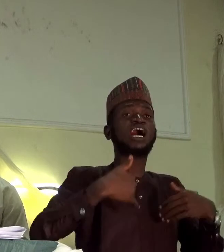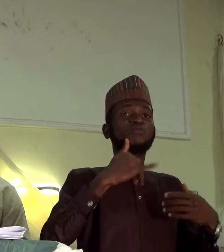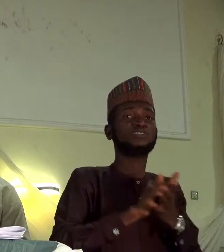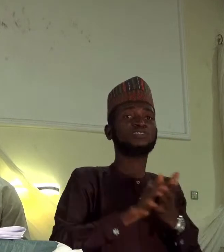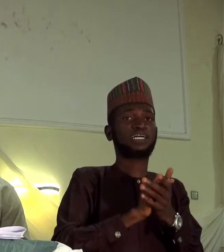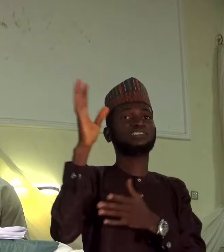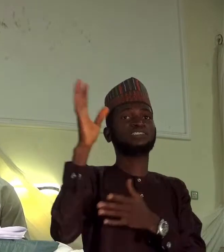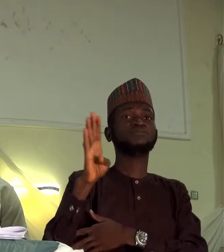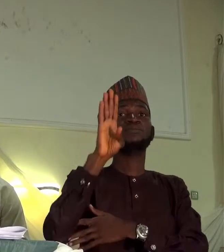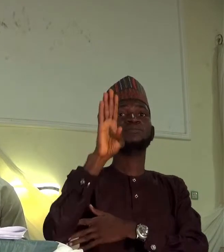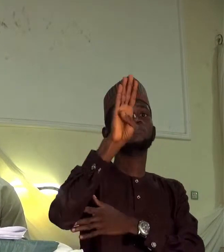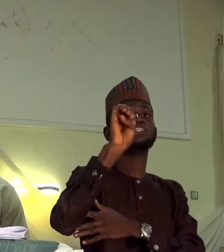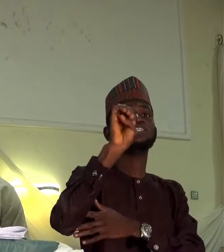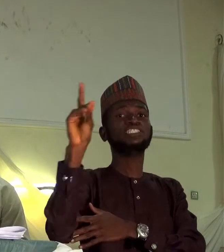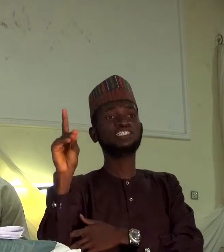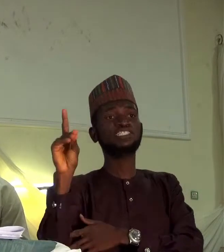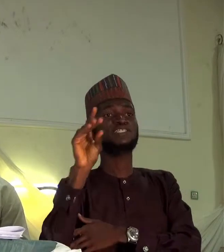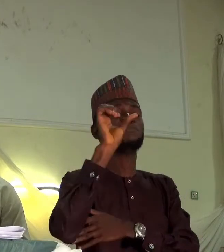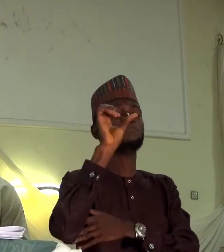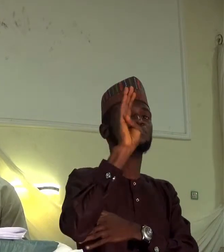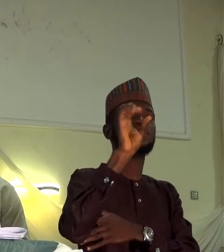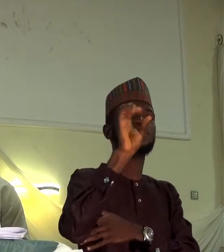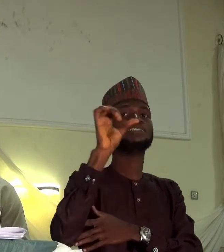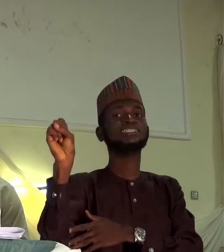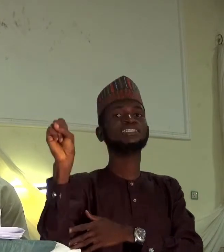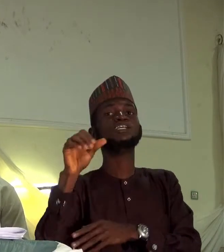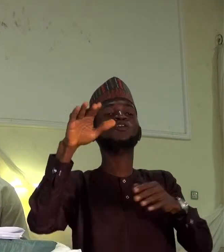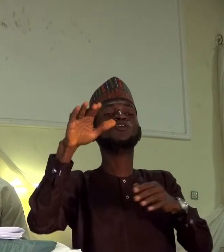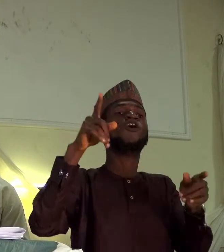well, where? Munikini Bio, only Bachelor of Arrogance.